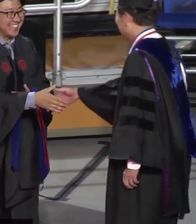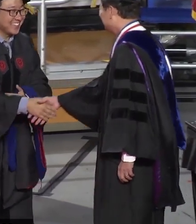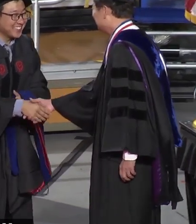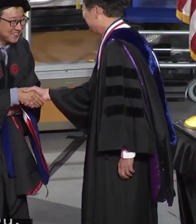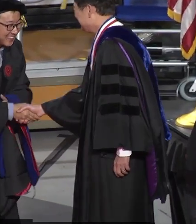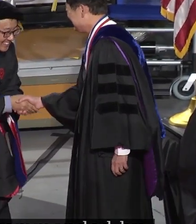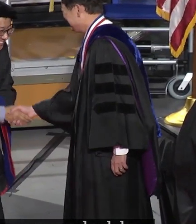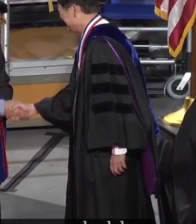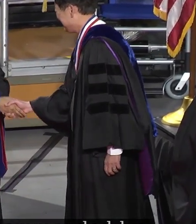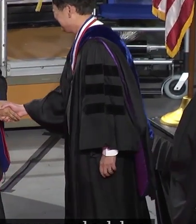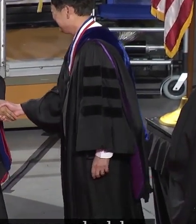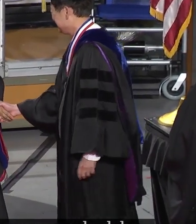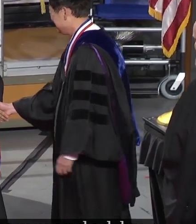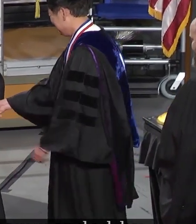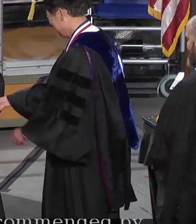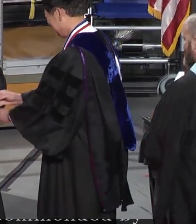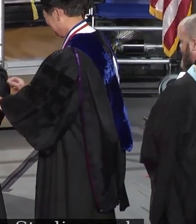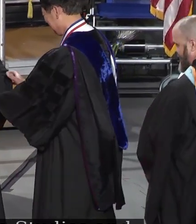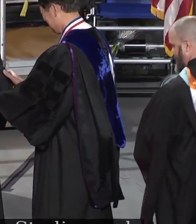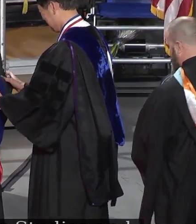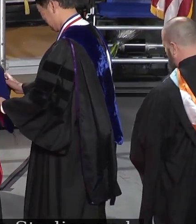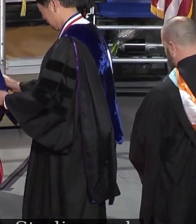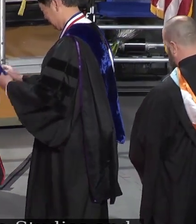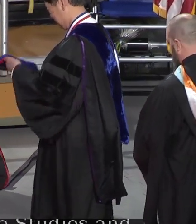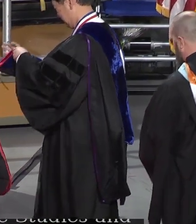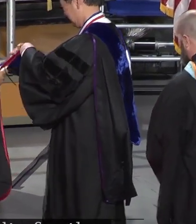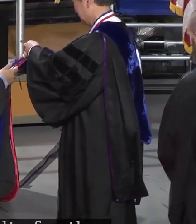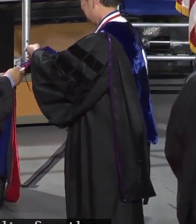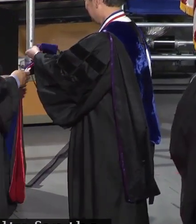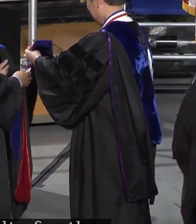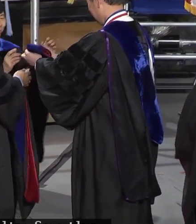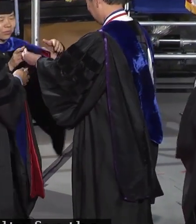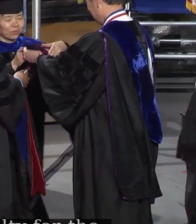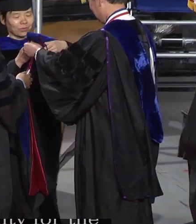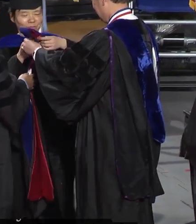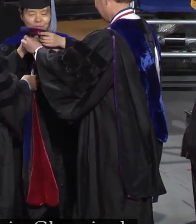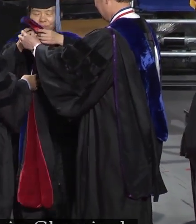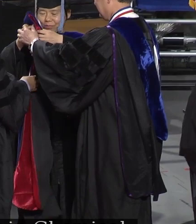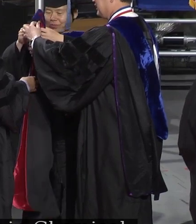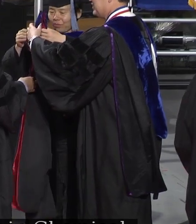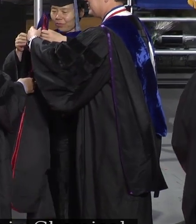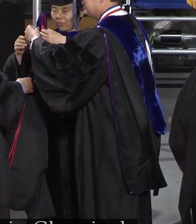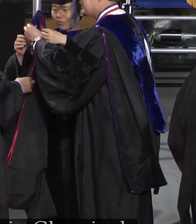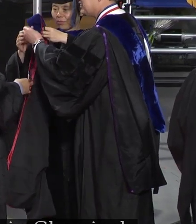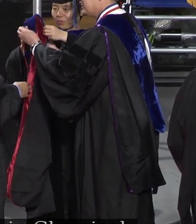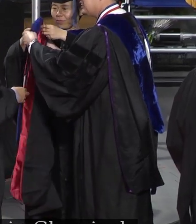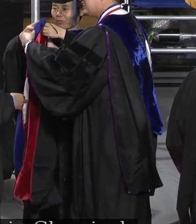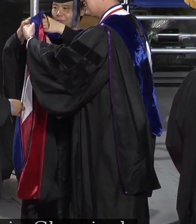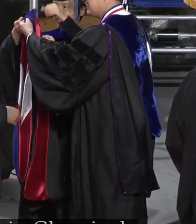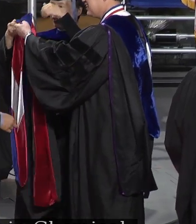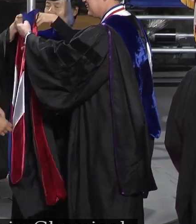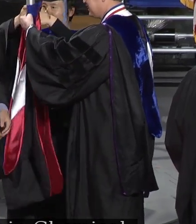by the Dean of Graduate Studies and the graduate faculty for the Doctor of Philosophy and Chemical Engineering degree.